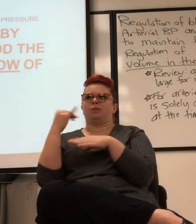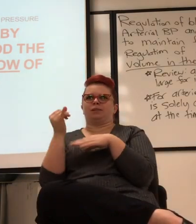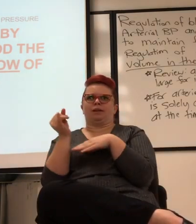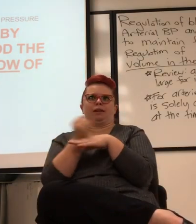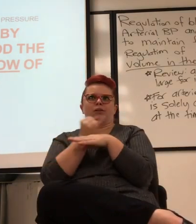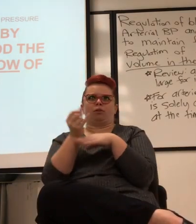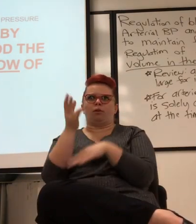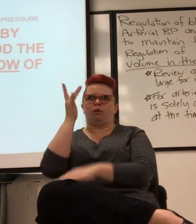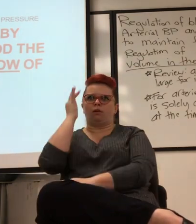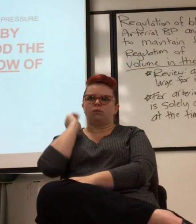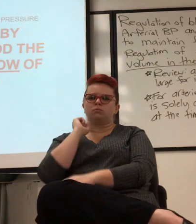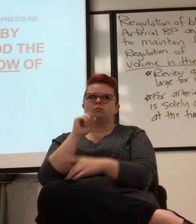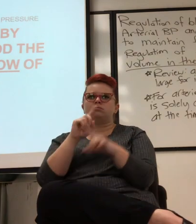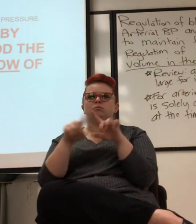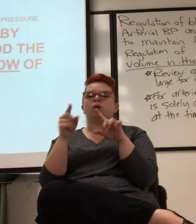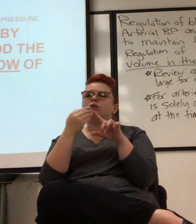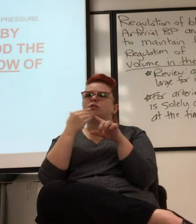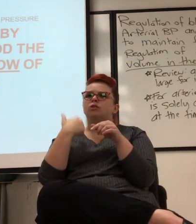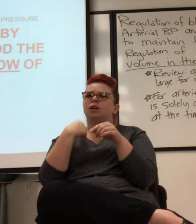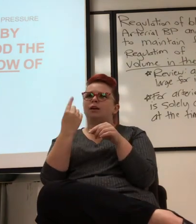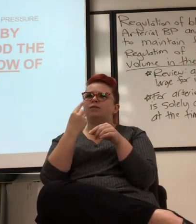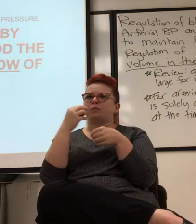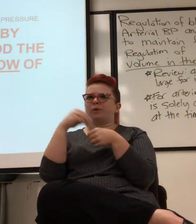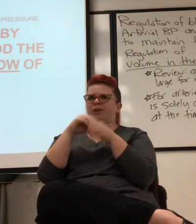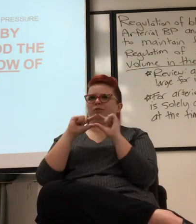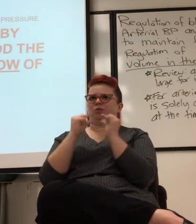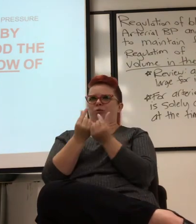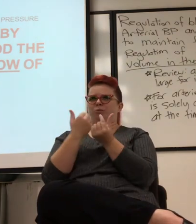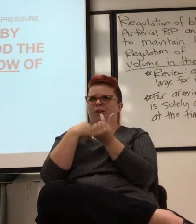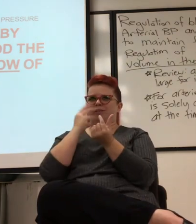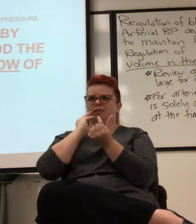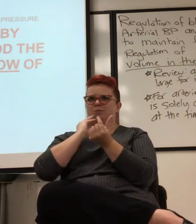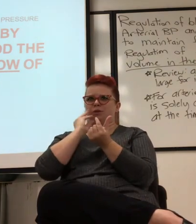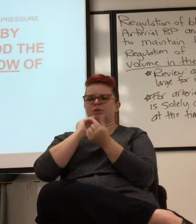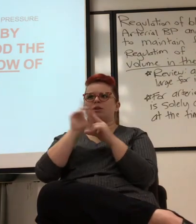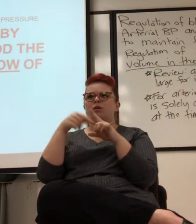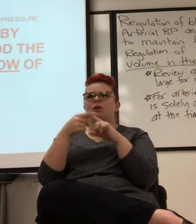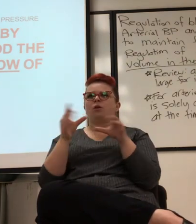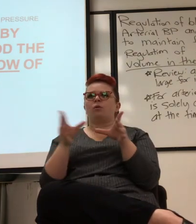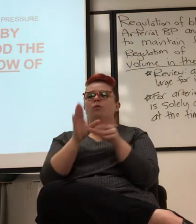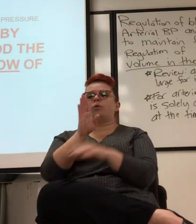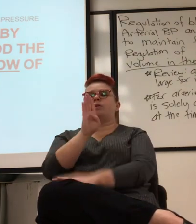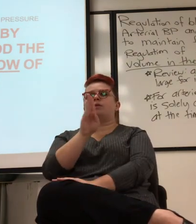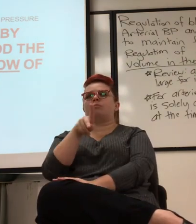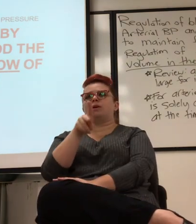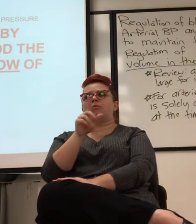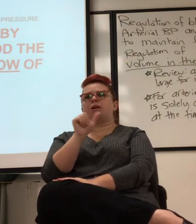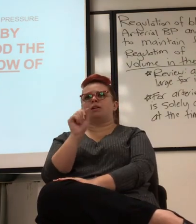than me. But it's always good to have someone in your group. And when we do our BP lab, if you want to